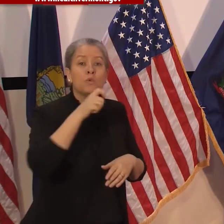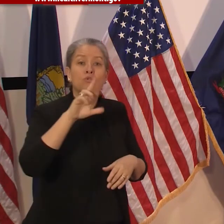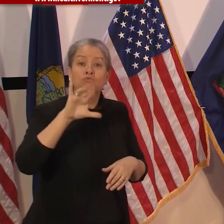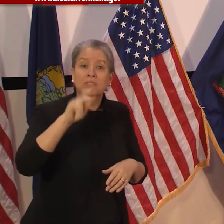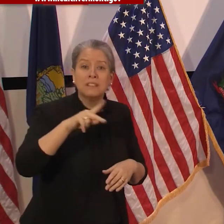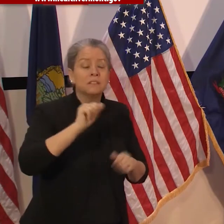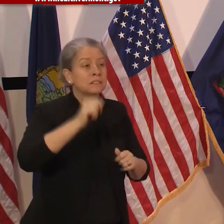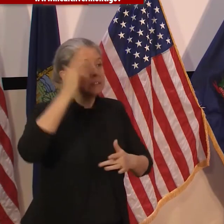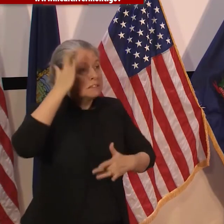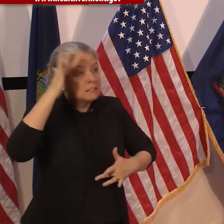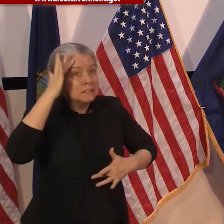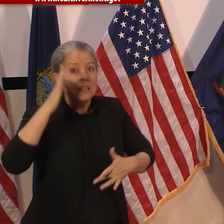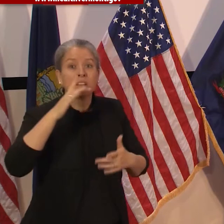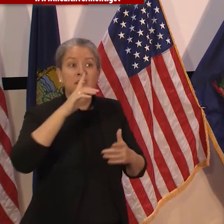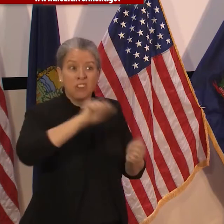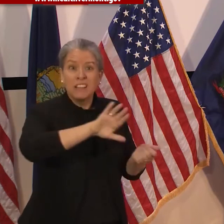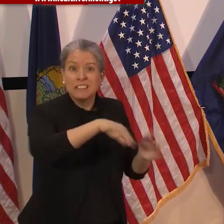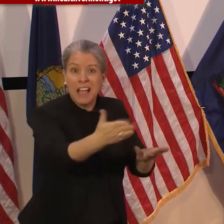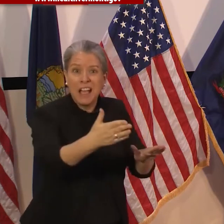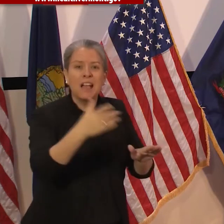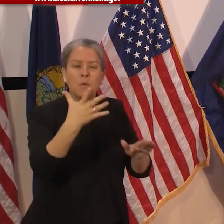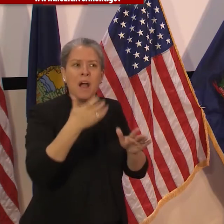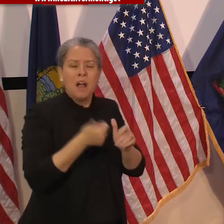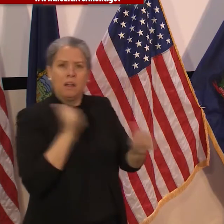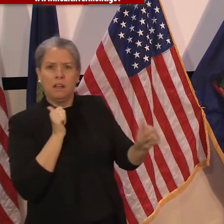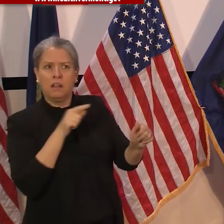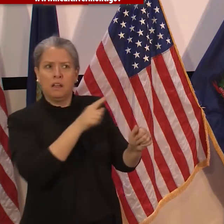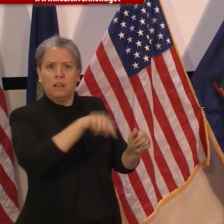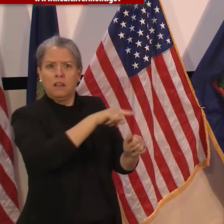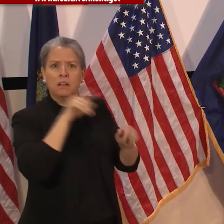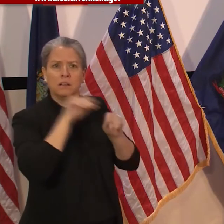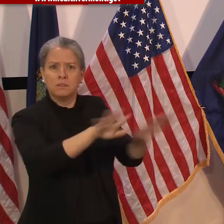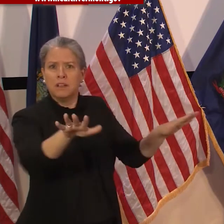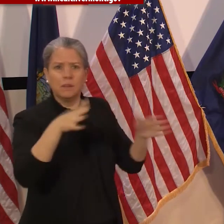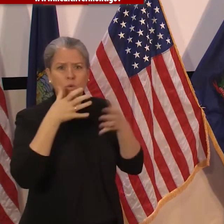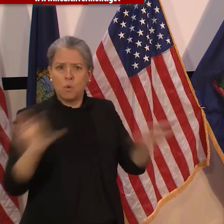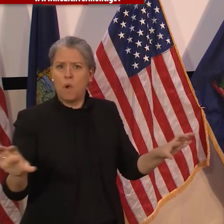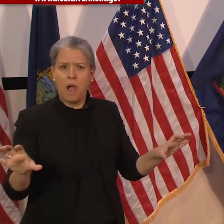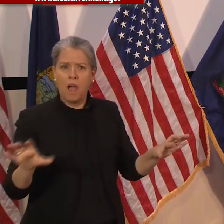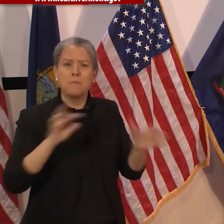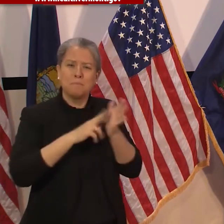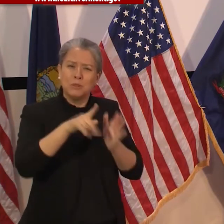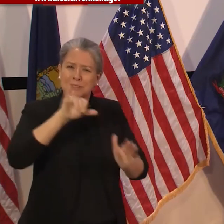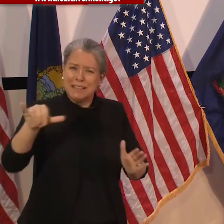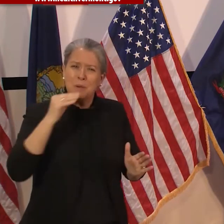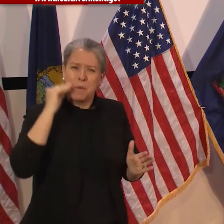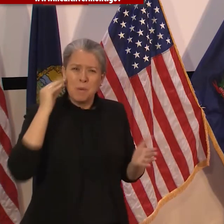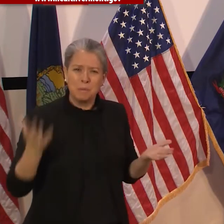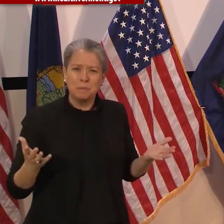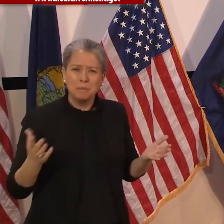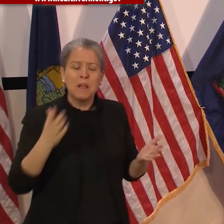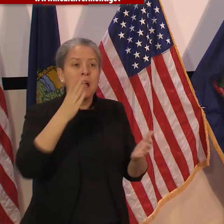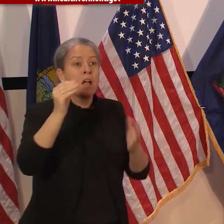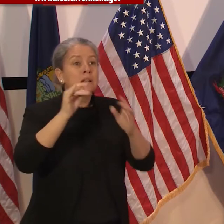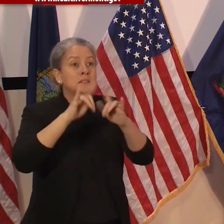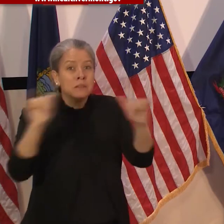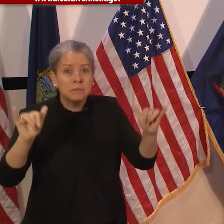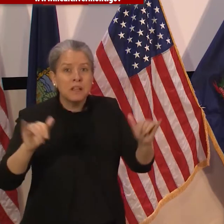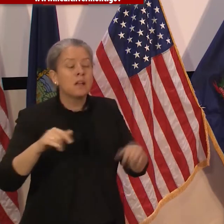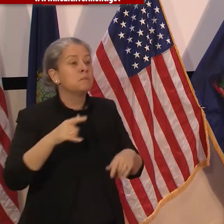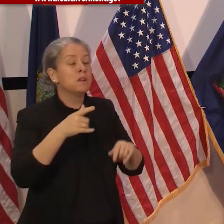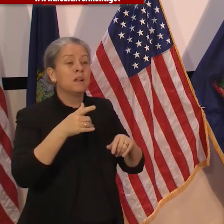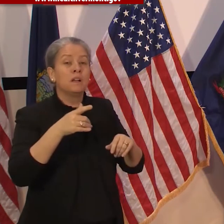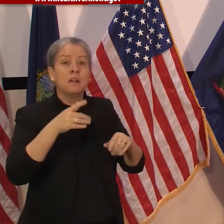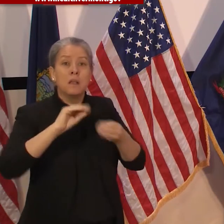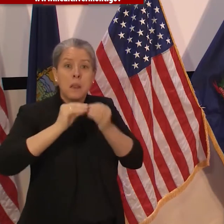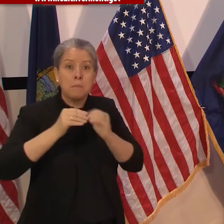many cases, even death. It's also important to prevent our healthcare system from being overwhelmed,